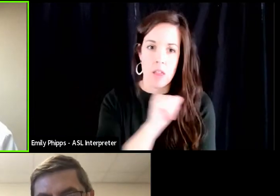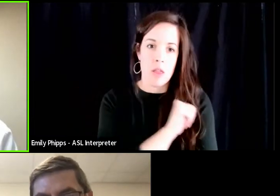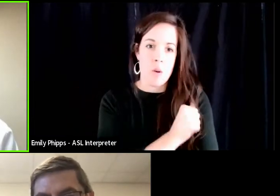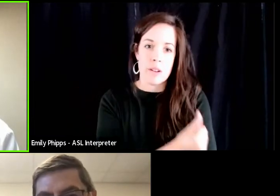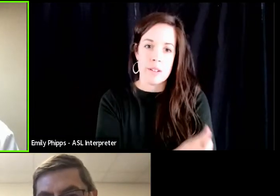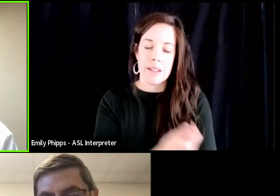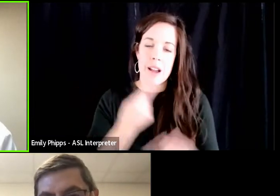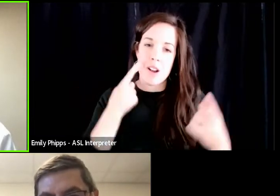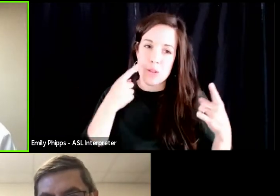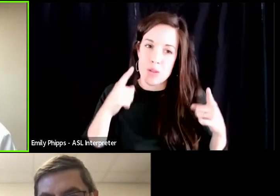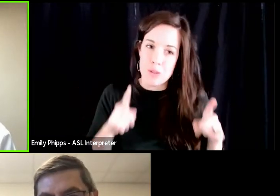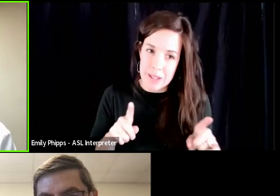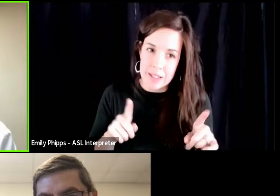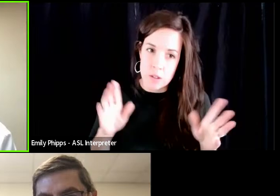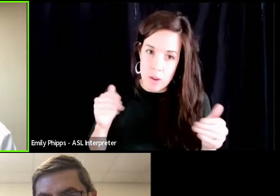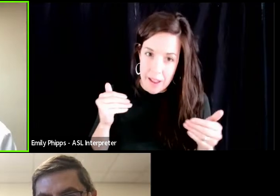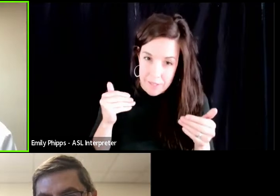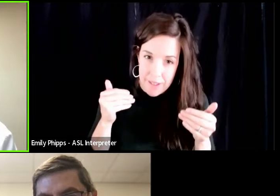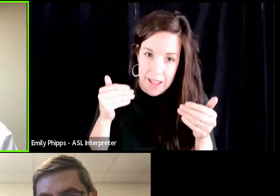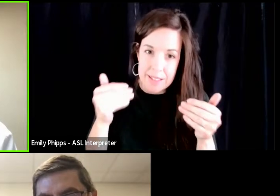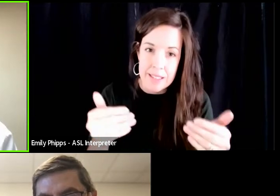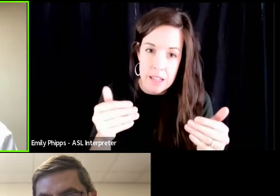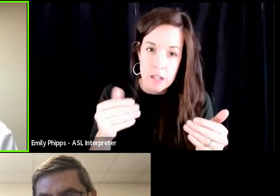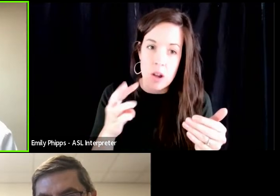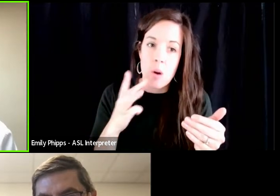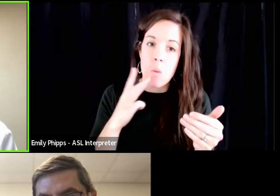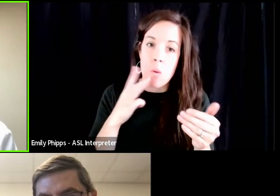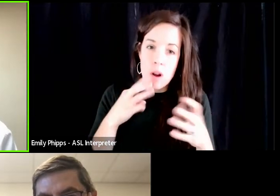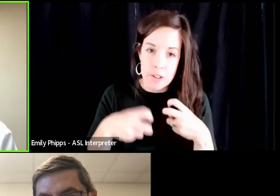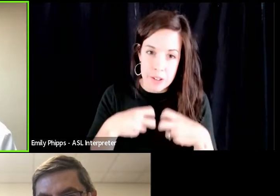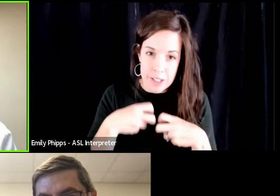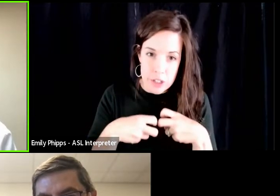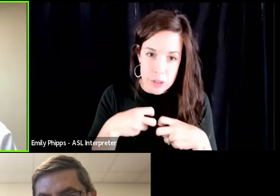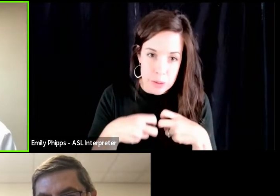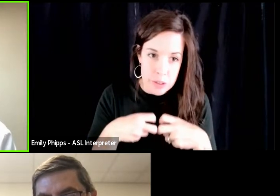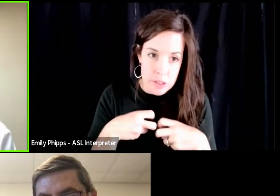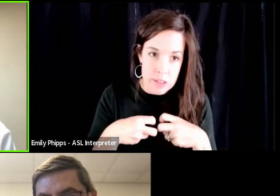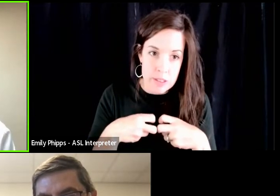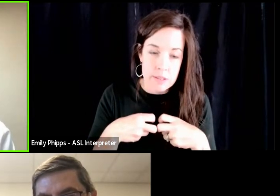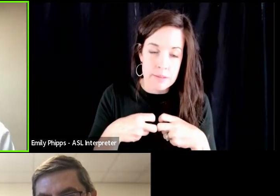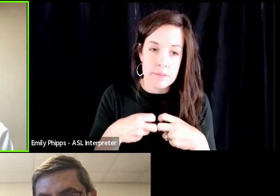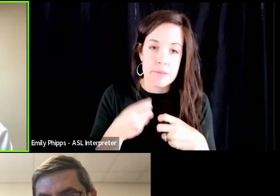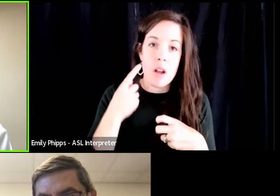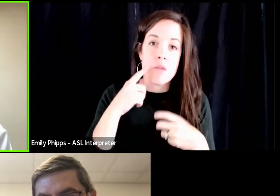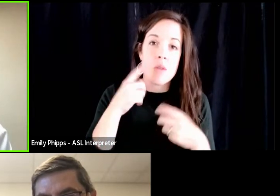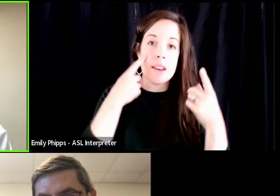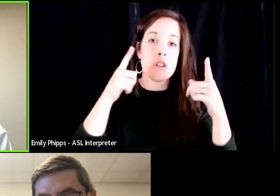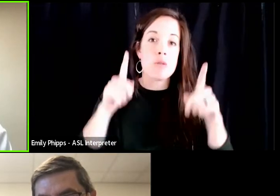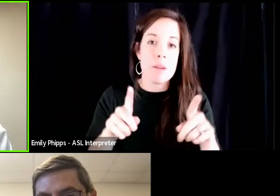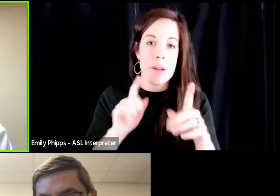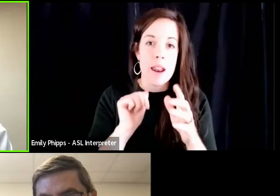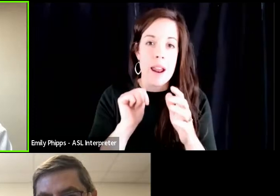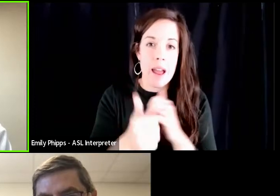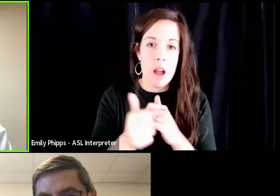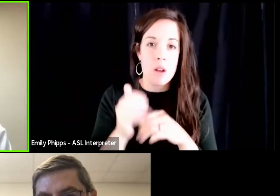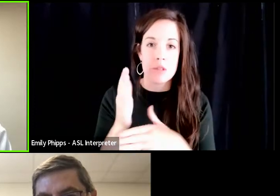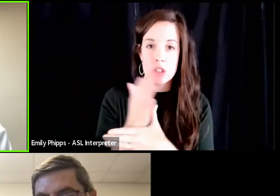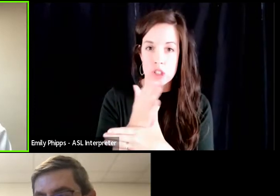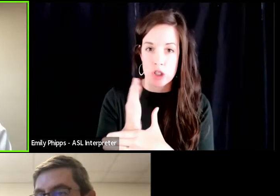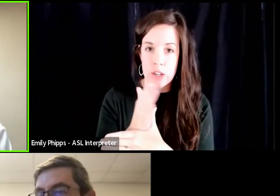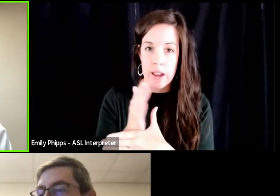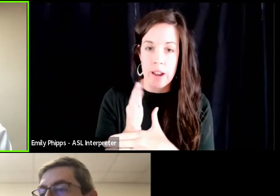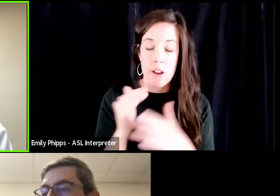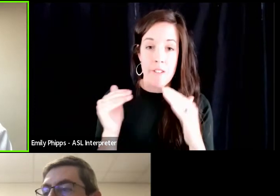agree to advancing water issues and reaching an agreement on how to share